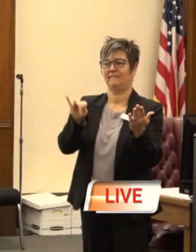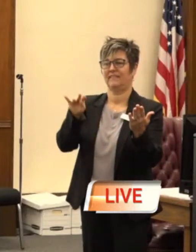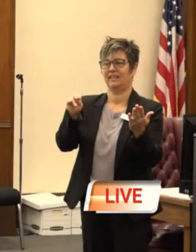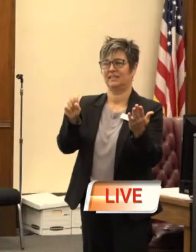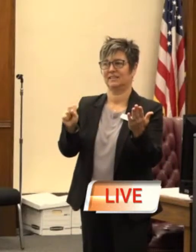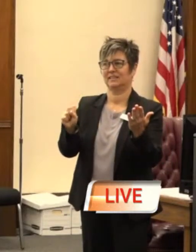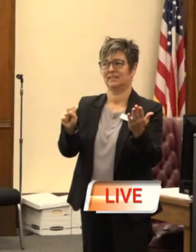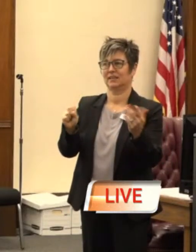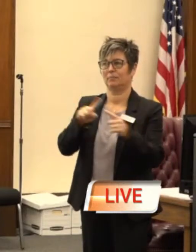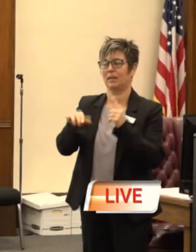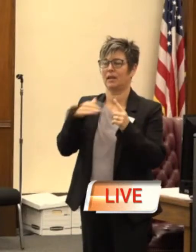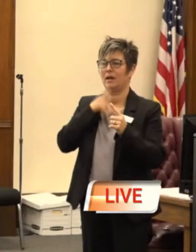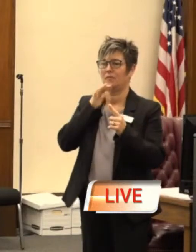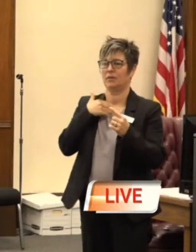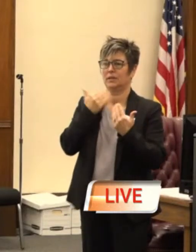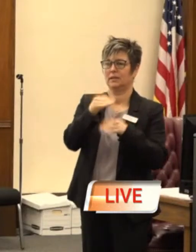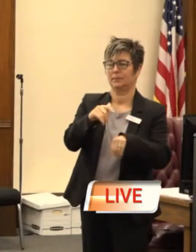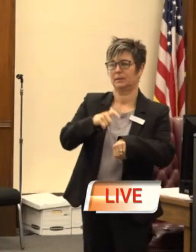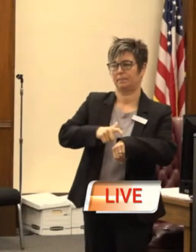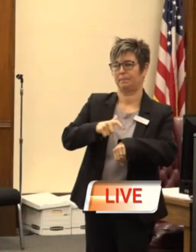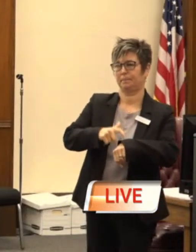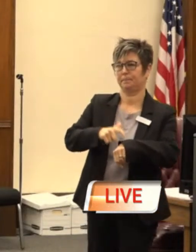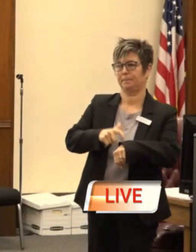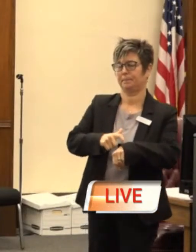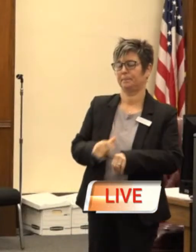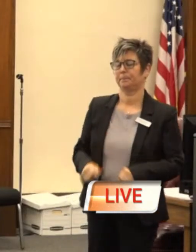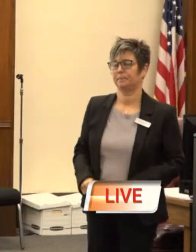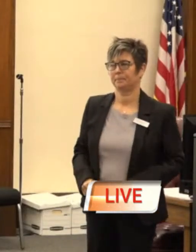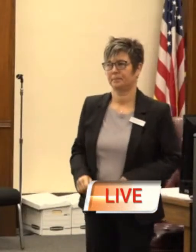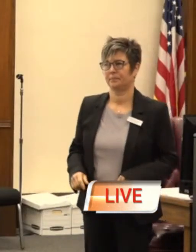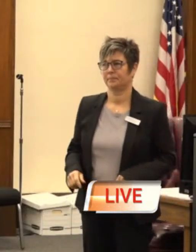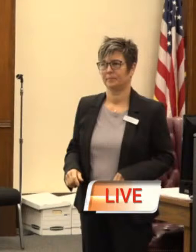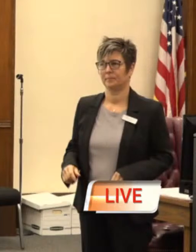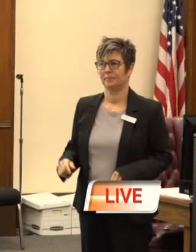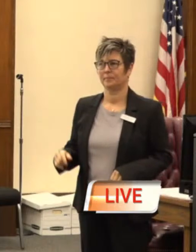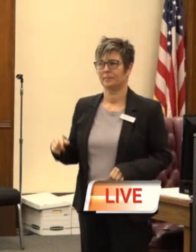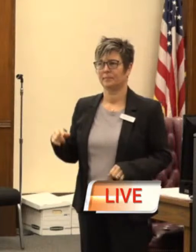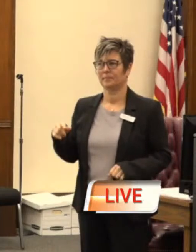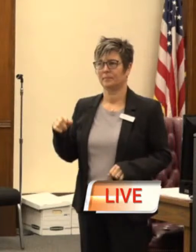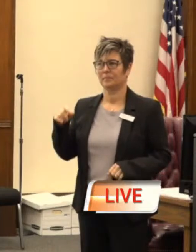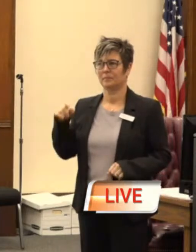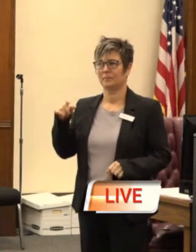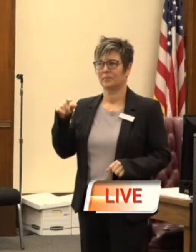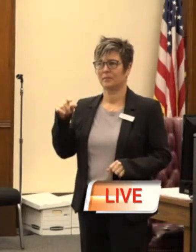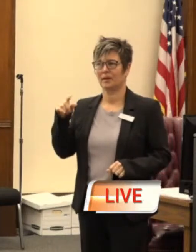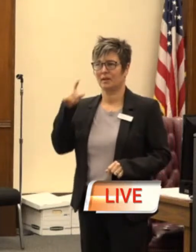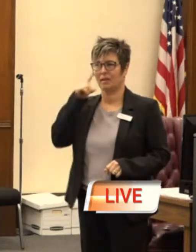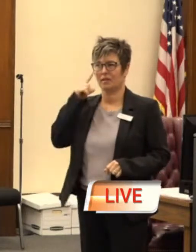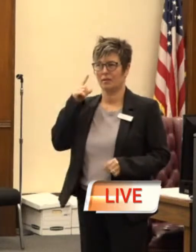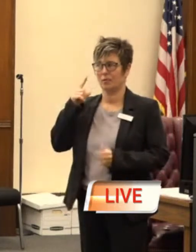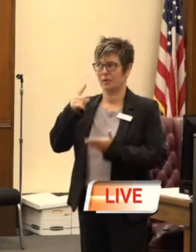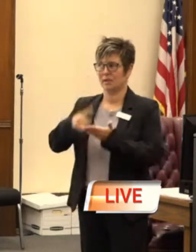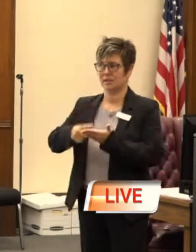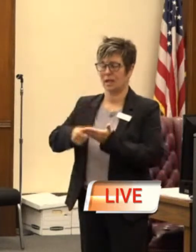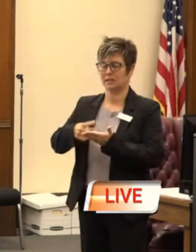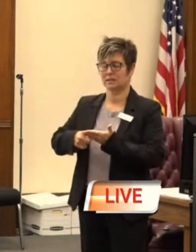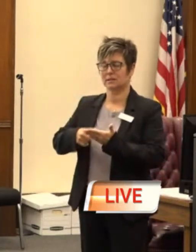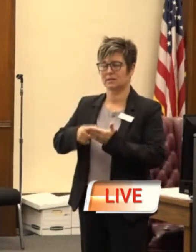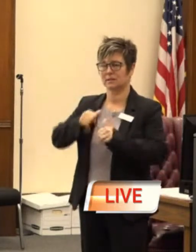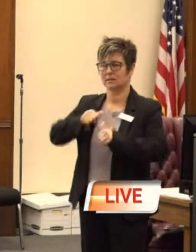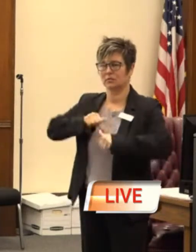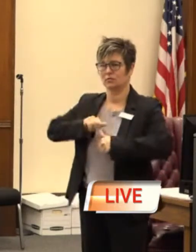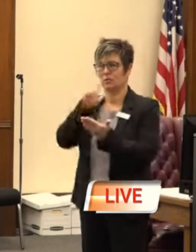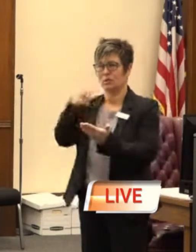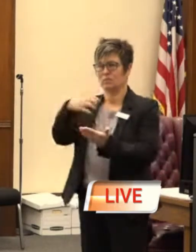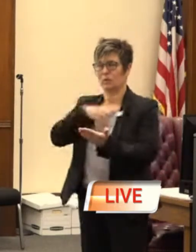But I think we had talked about that as a preliminary matter, potentially addressing those objections. Written form, I don't know if